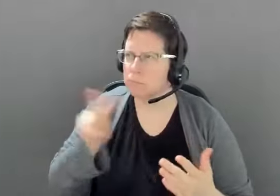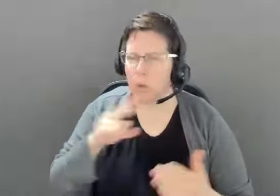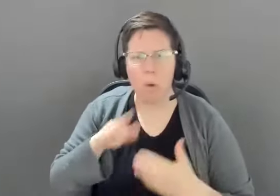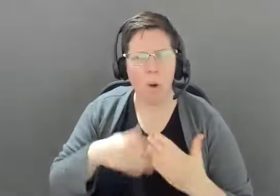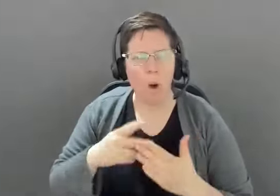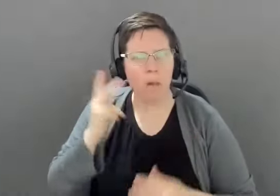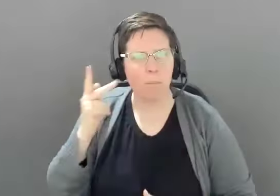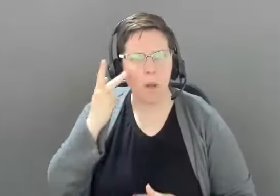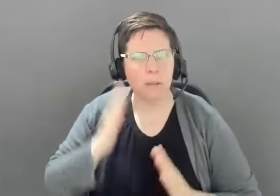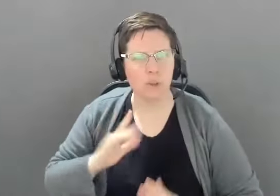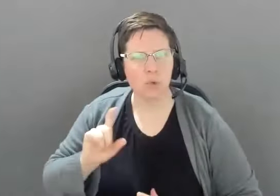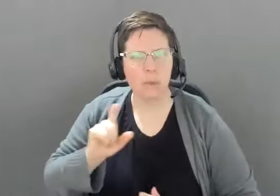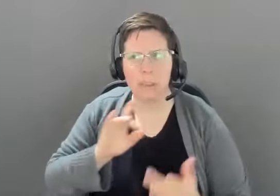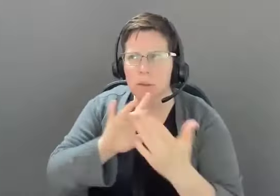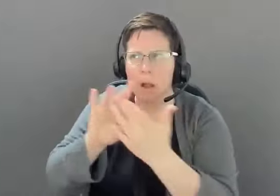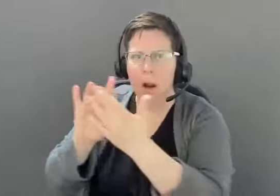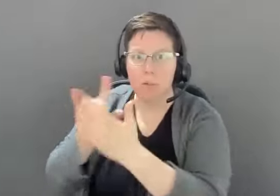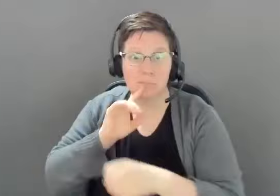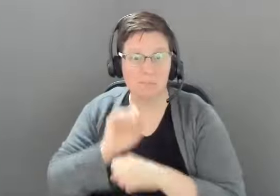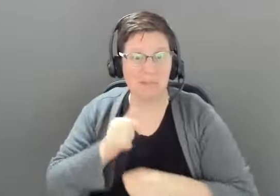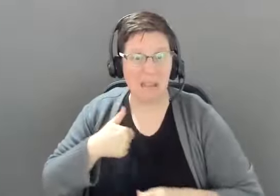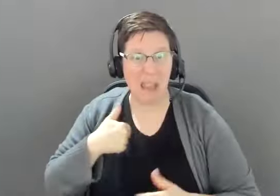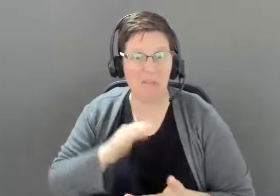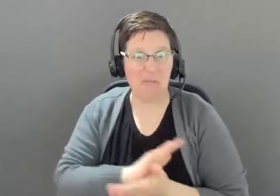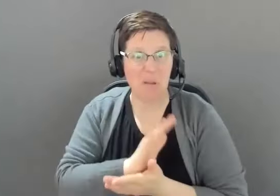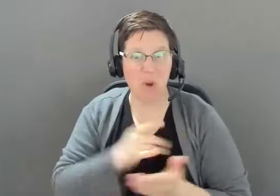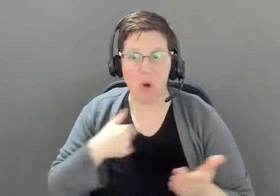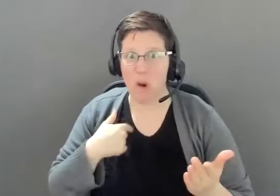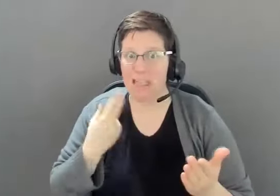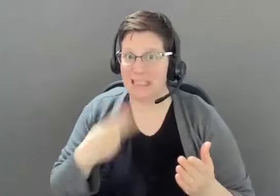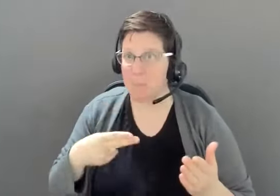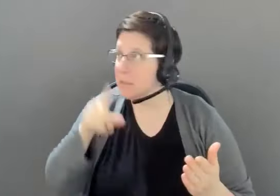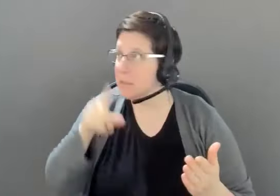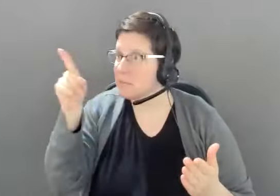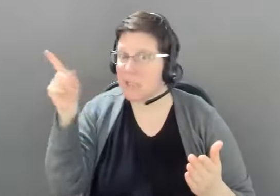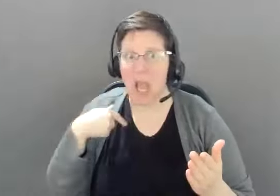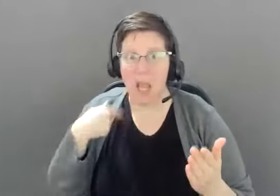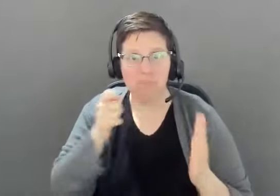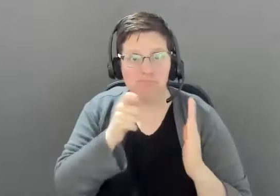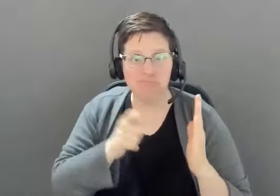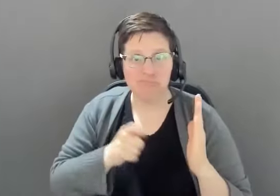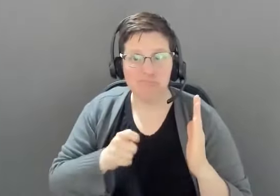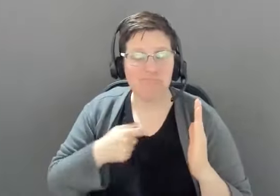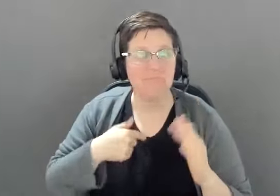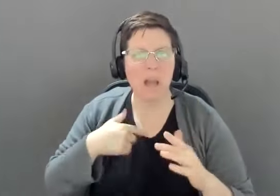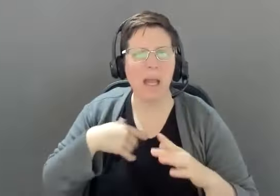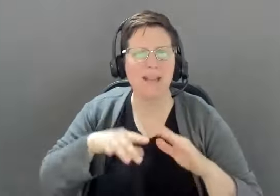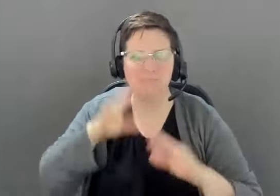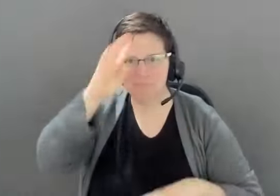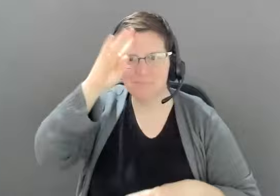to. So I literally have a piece of paper somewhere at home where it's scratched. I created a system map that